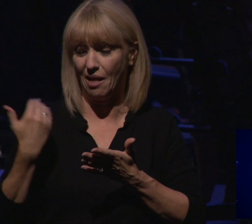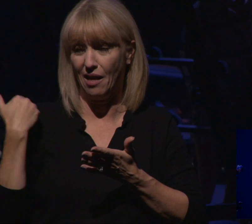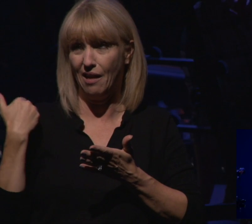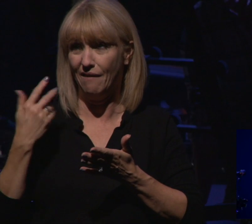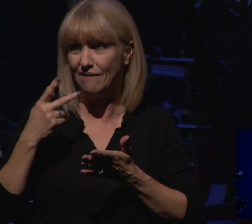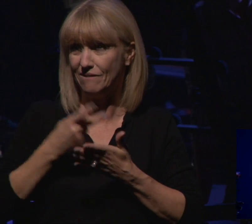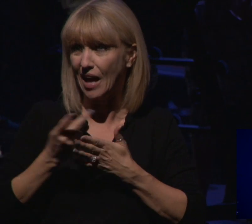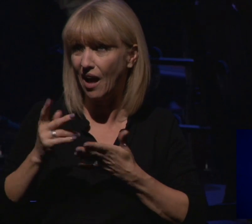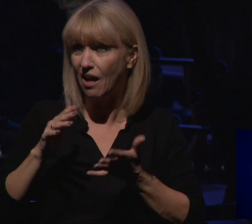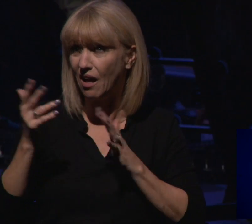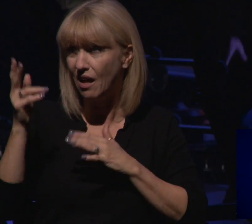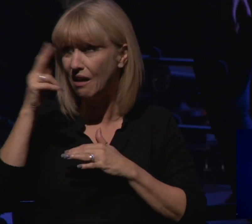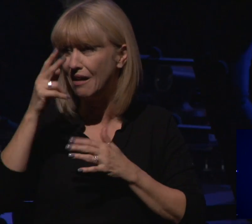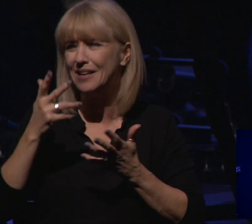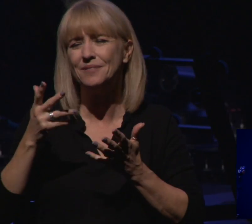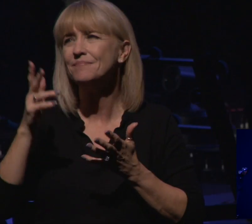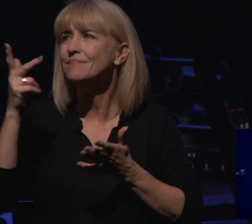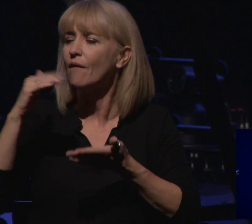failed.